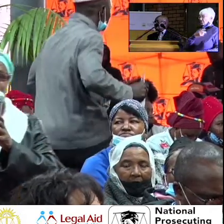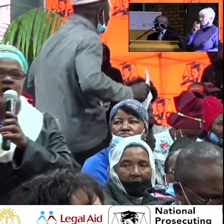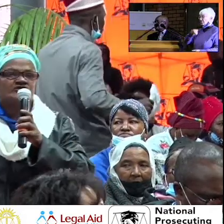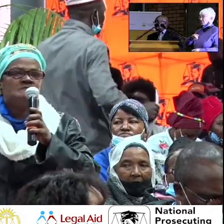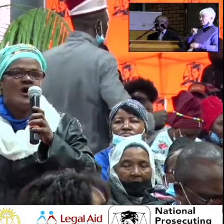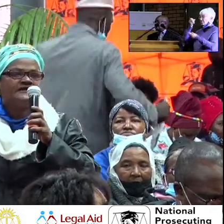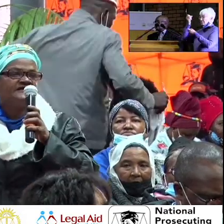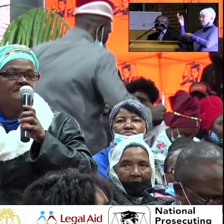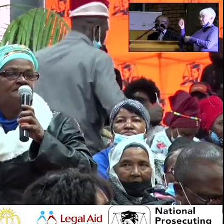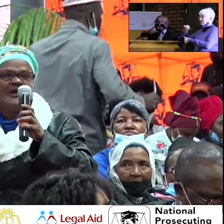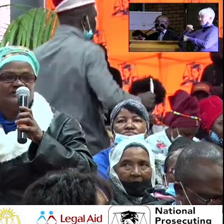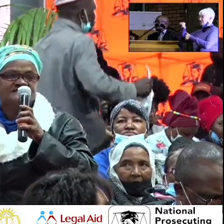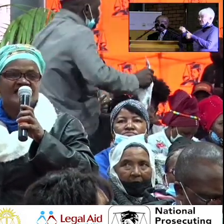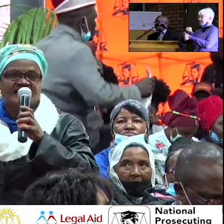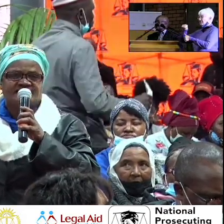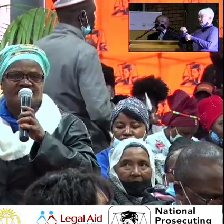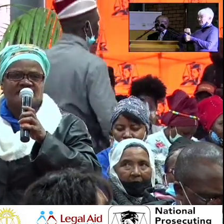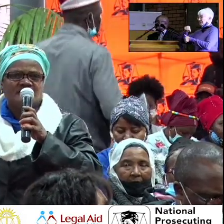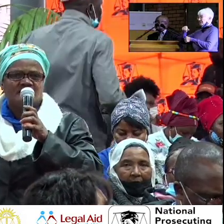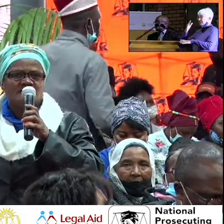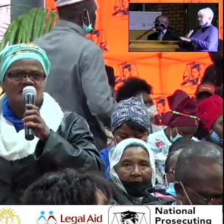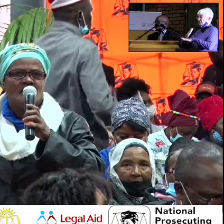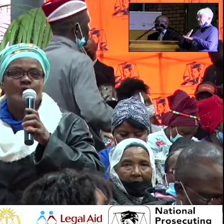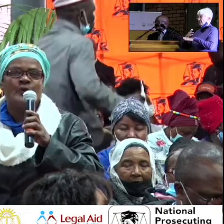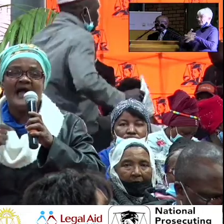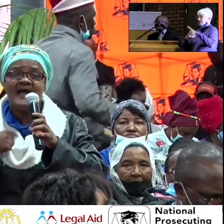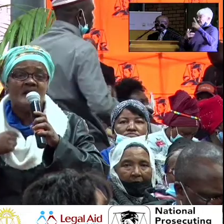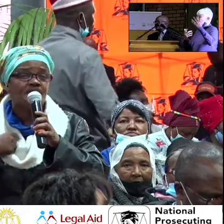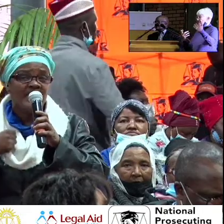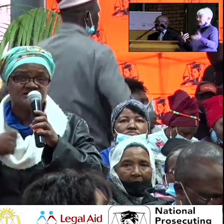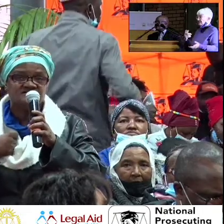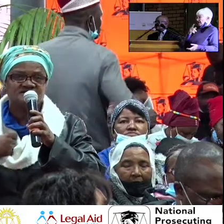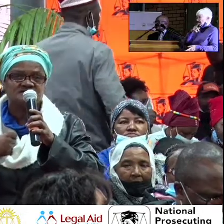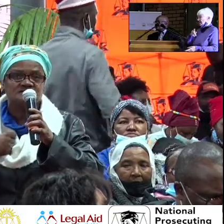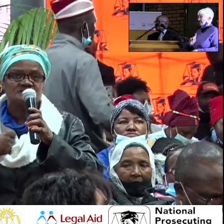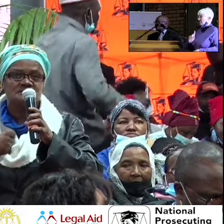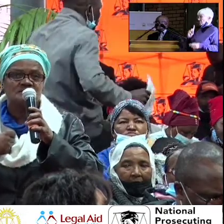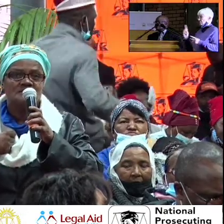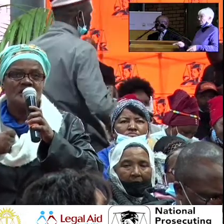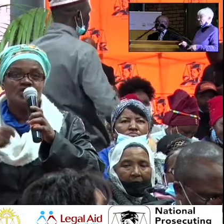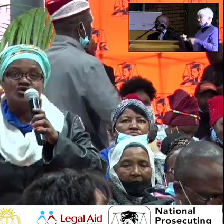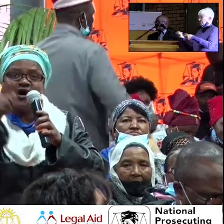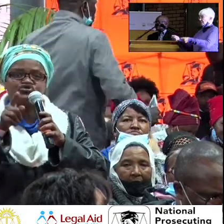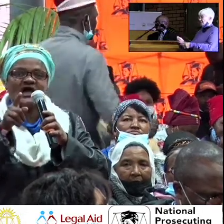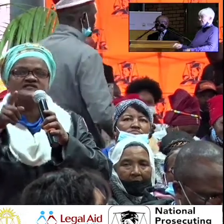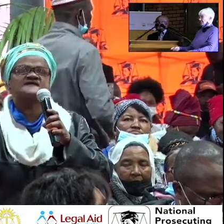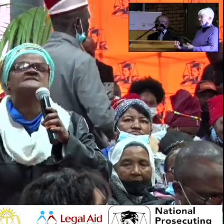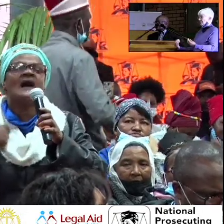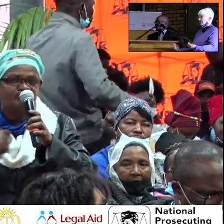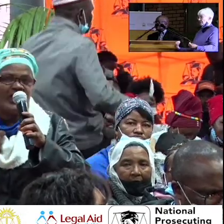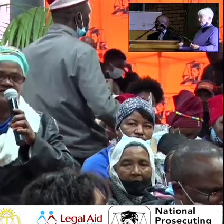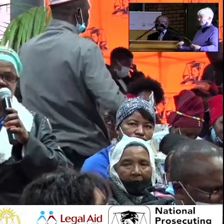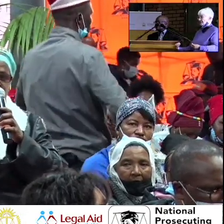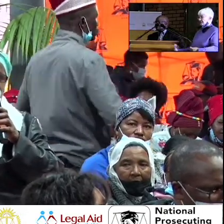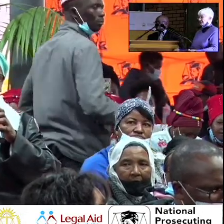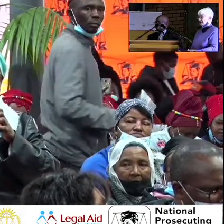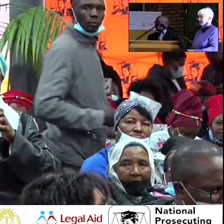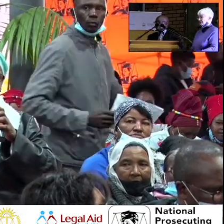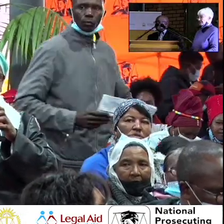find tomorrow morning their bodies lying there. I'm a parent. Your child is my